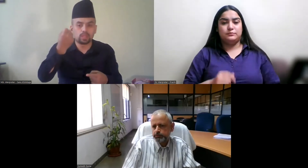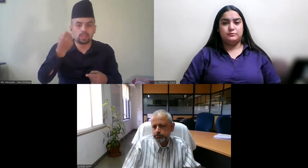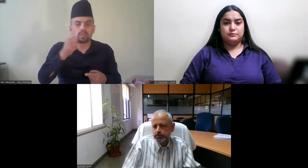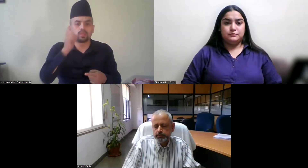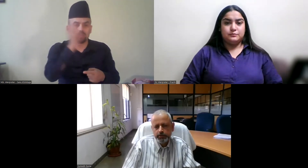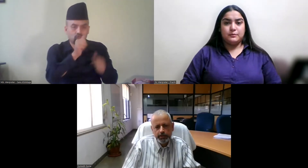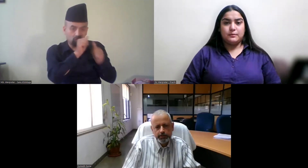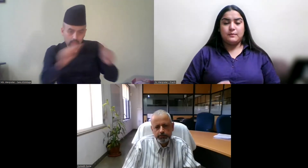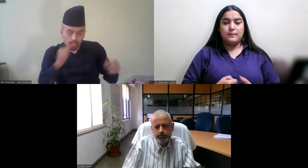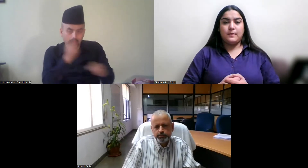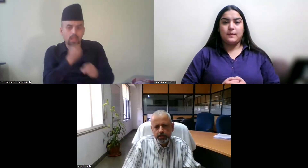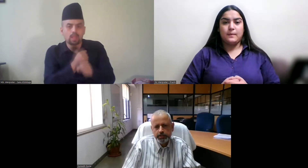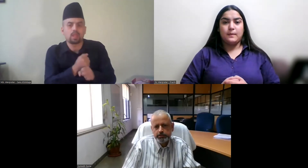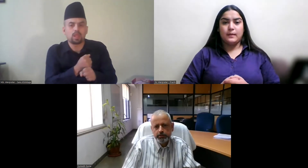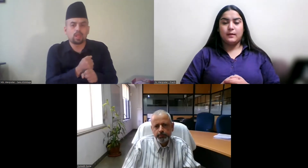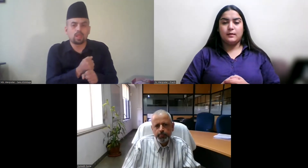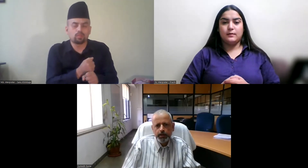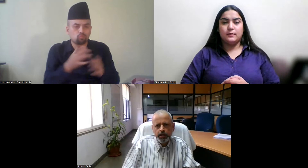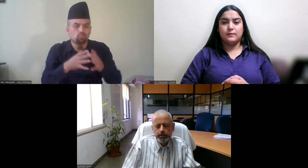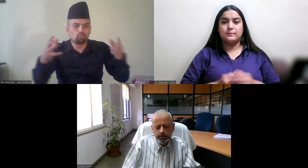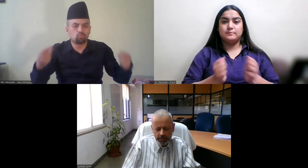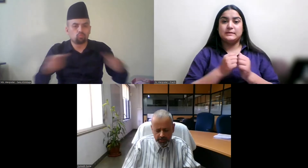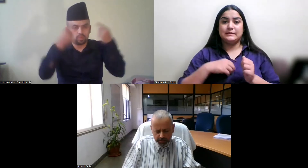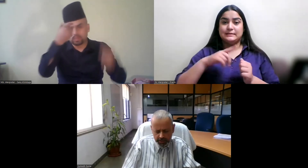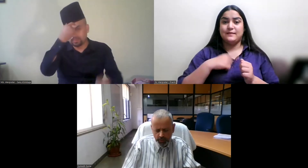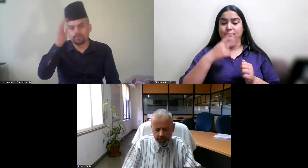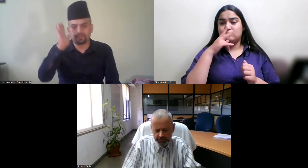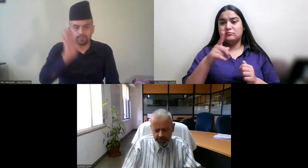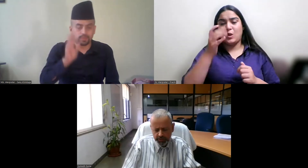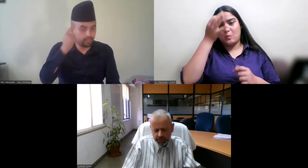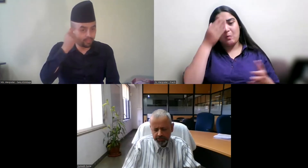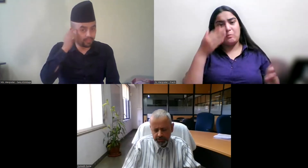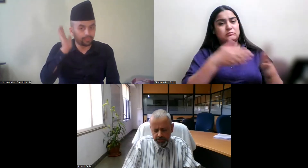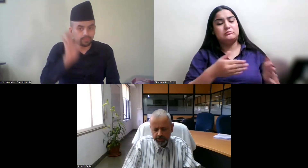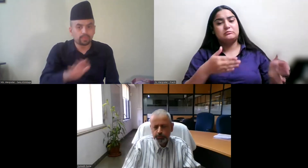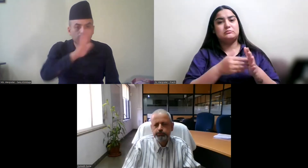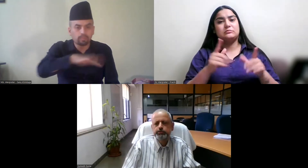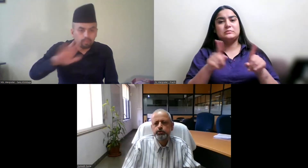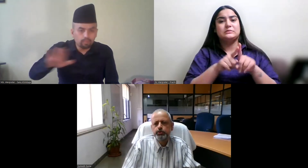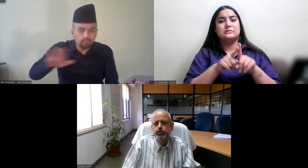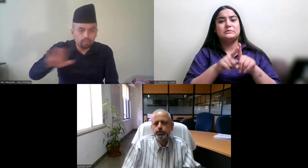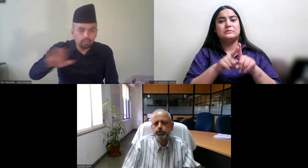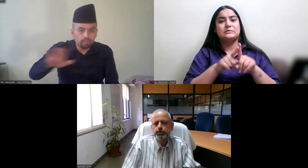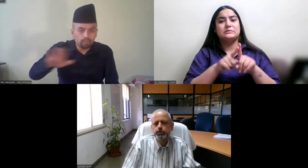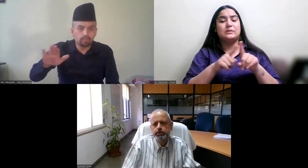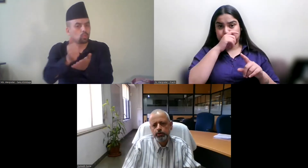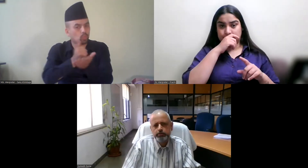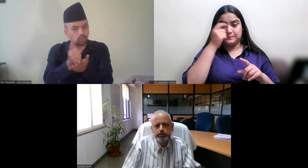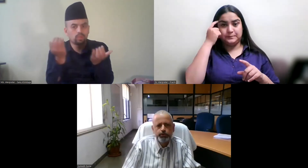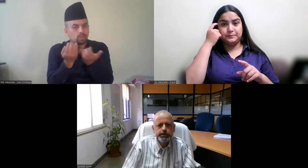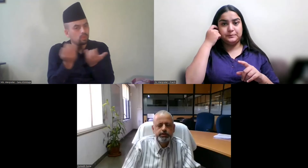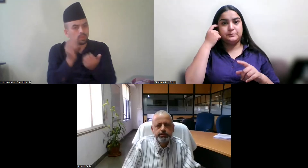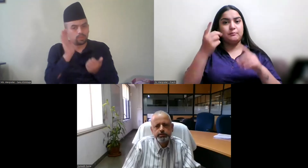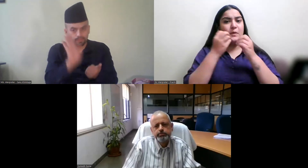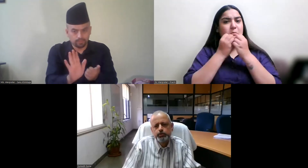to this is, I think, a steep challenge. And there are already several initiatives going